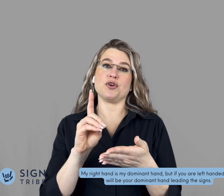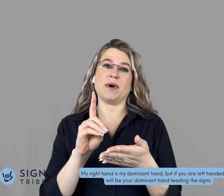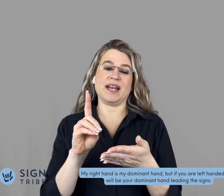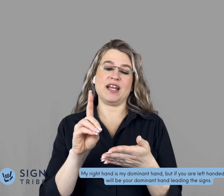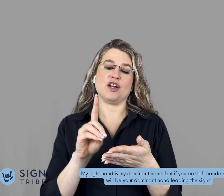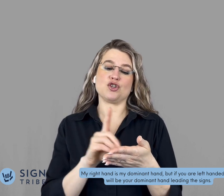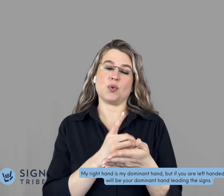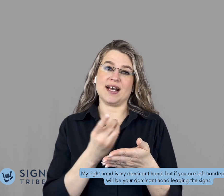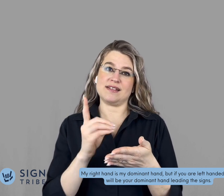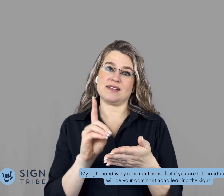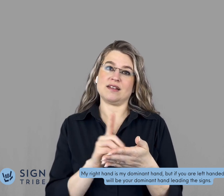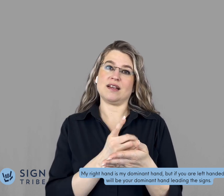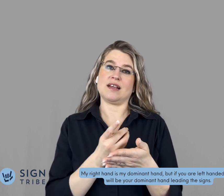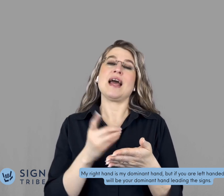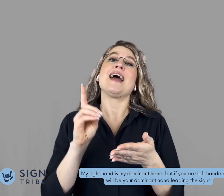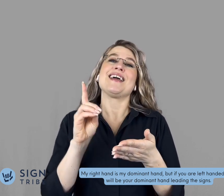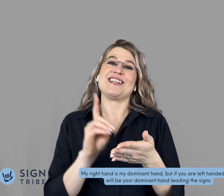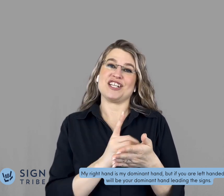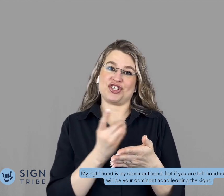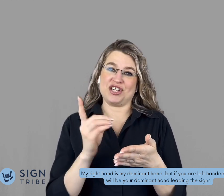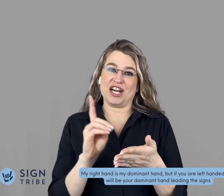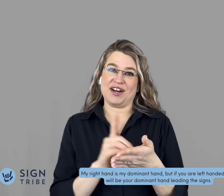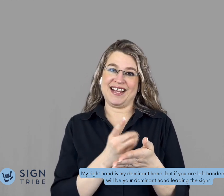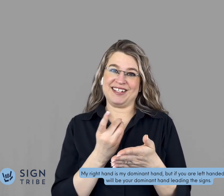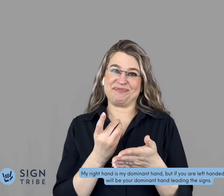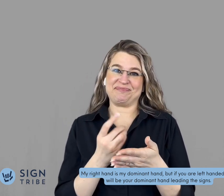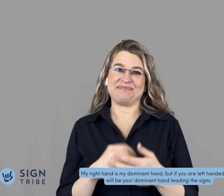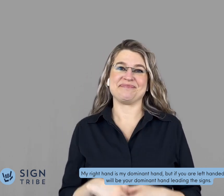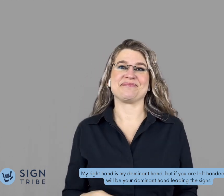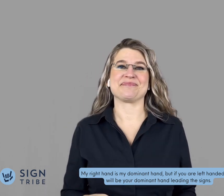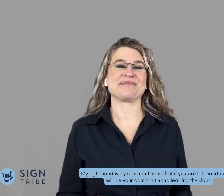body twice. Dictionary.